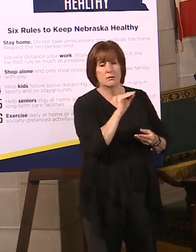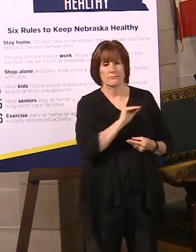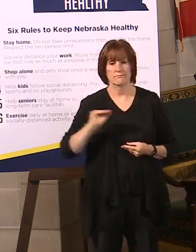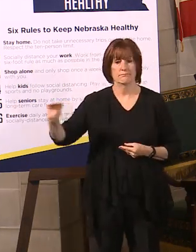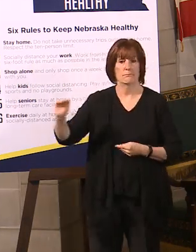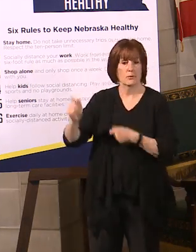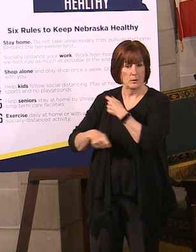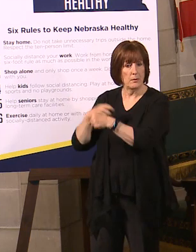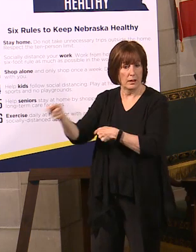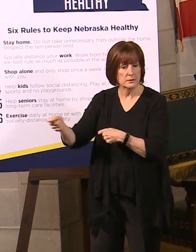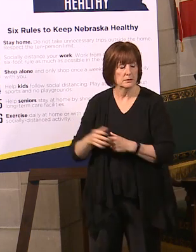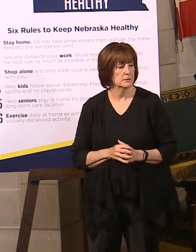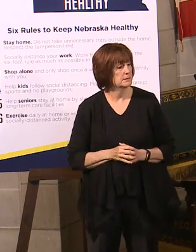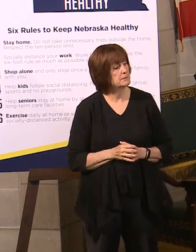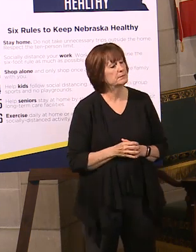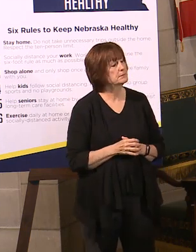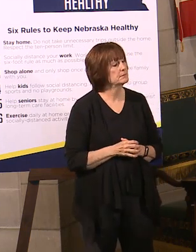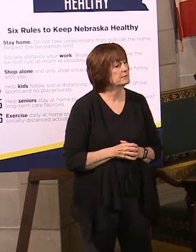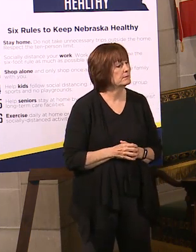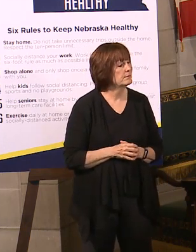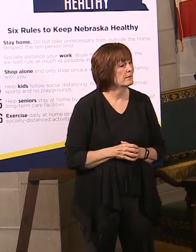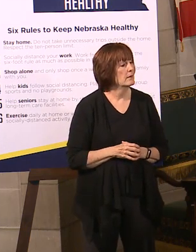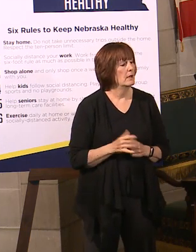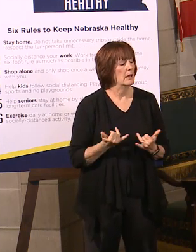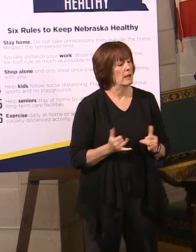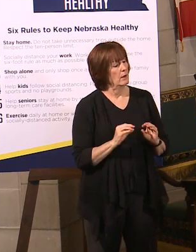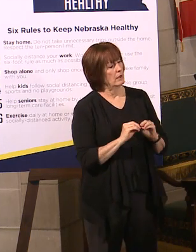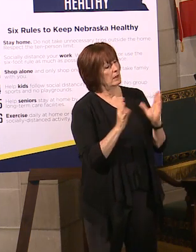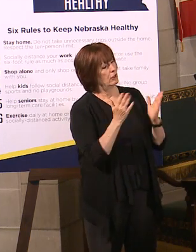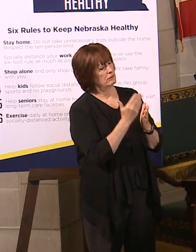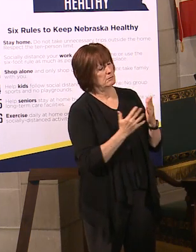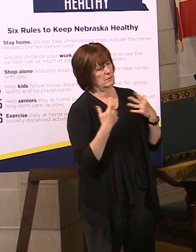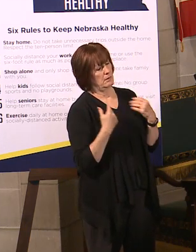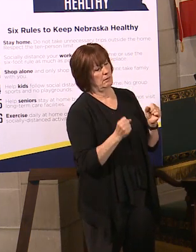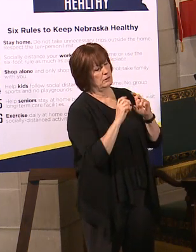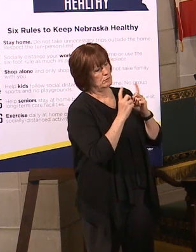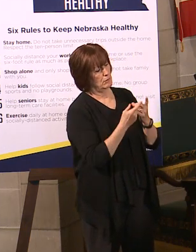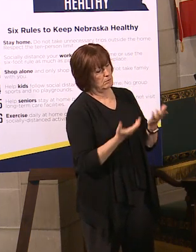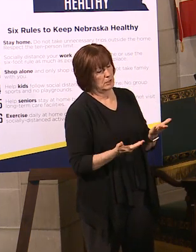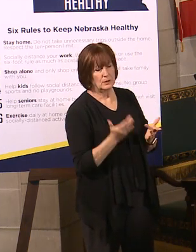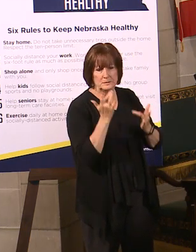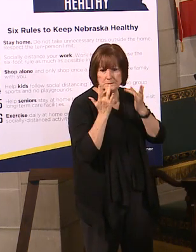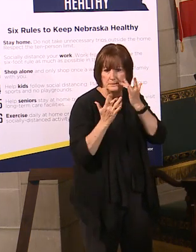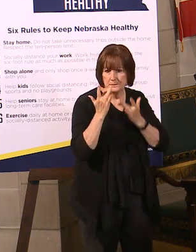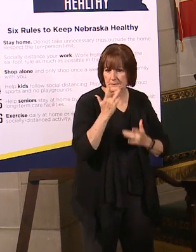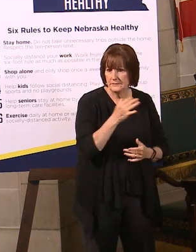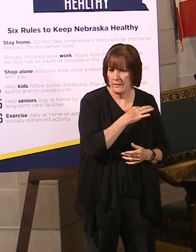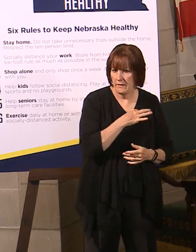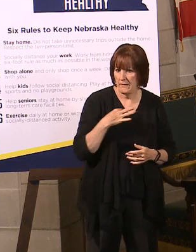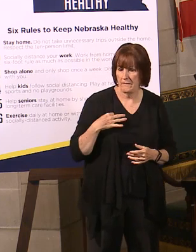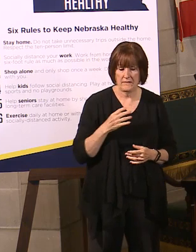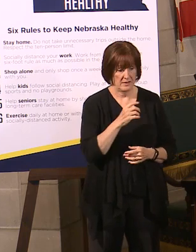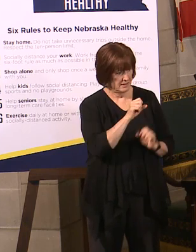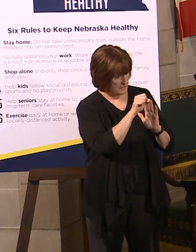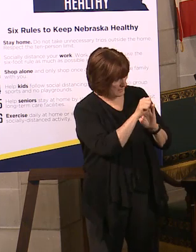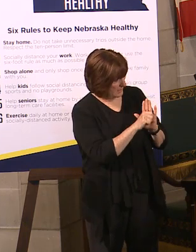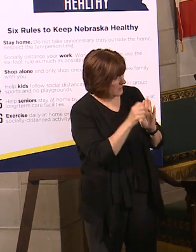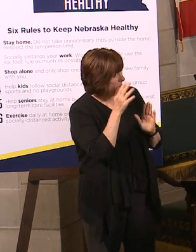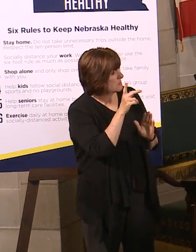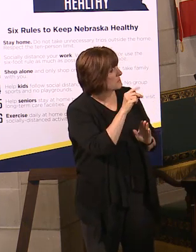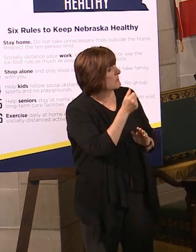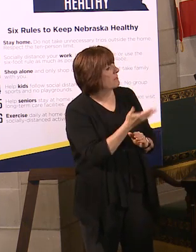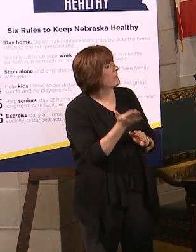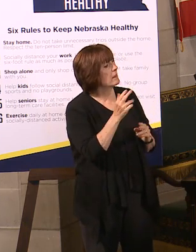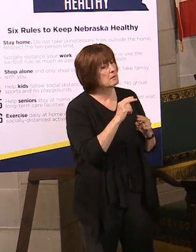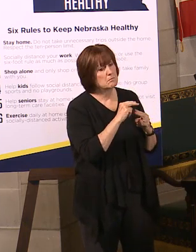Crody Ronfeld, WJAG. It is clear some health departments in Nebraska are short-staffed. Is the state thinking about doing anything to lend